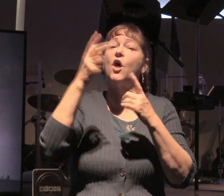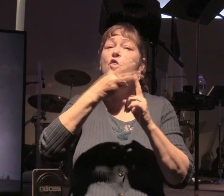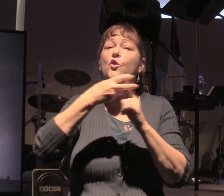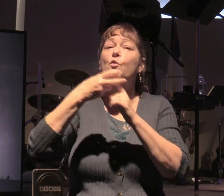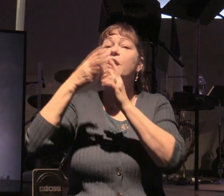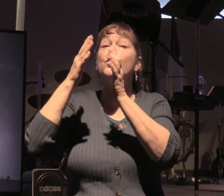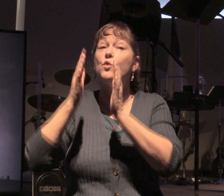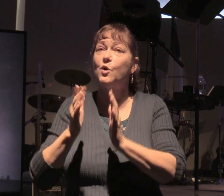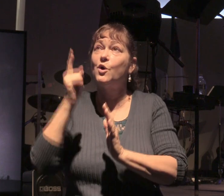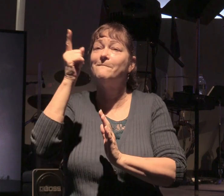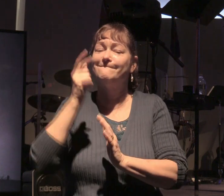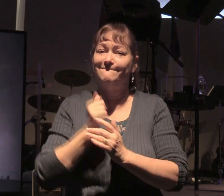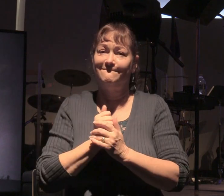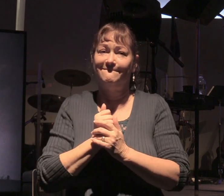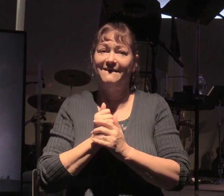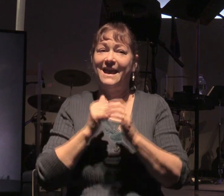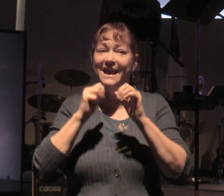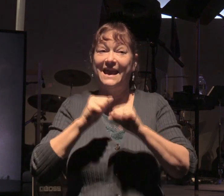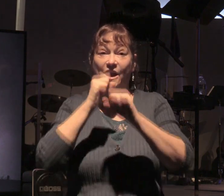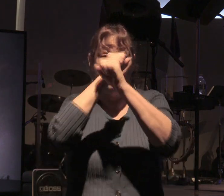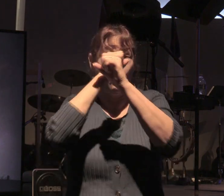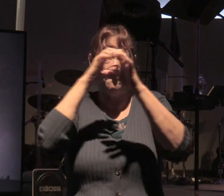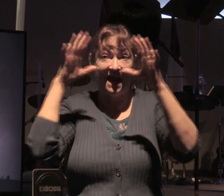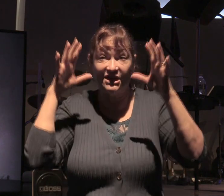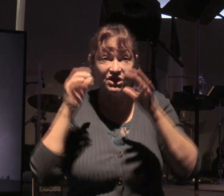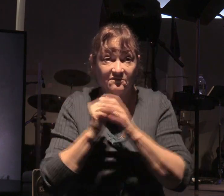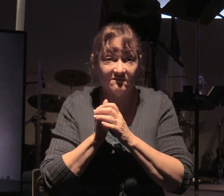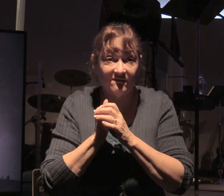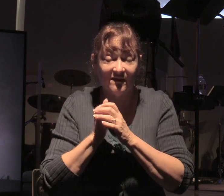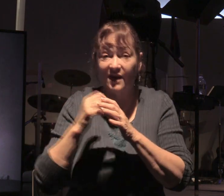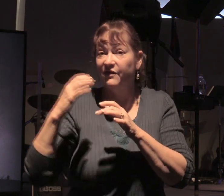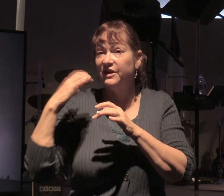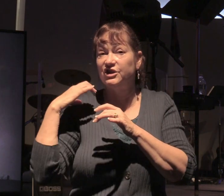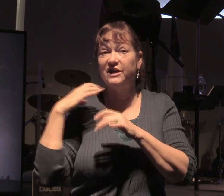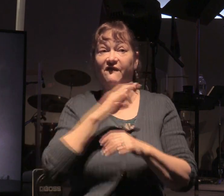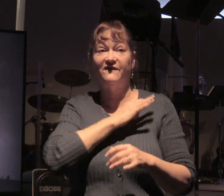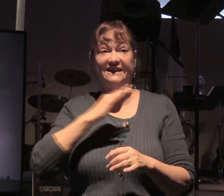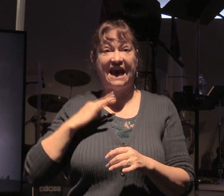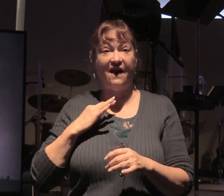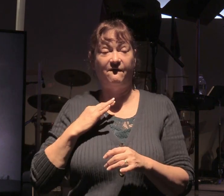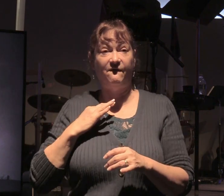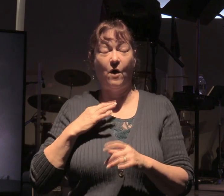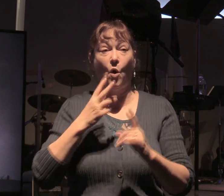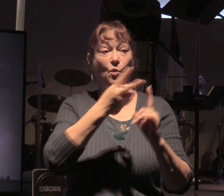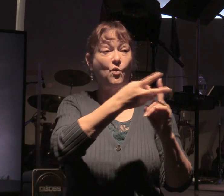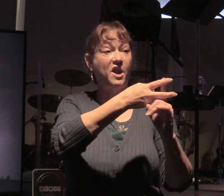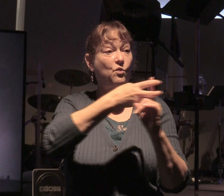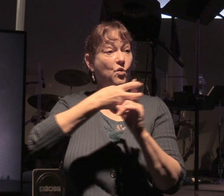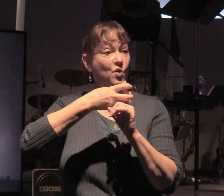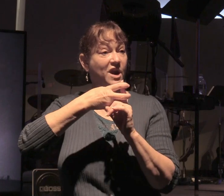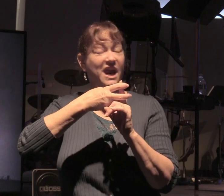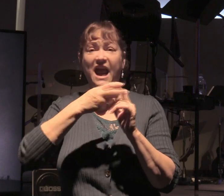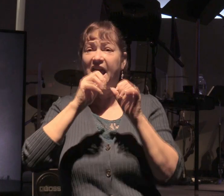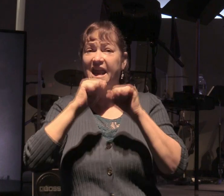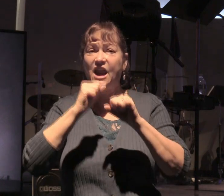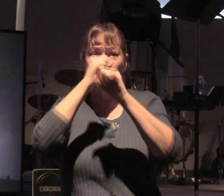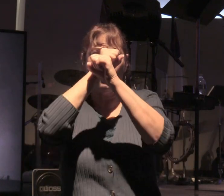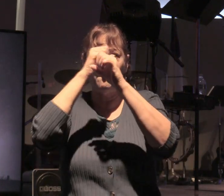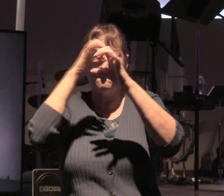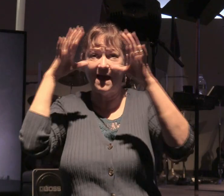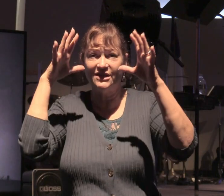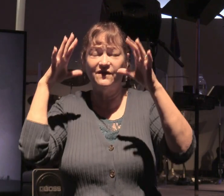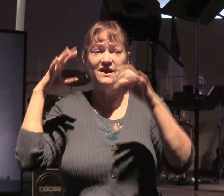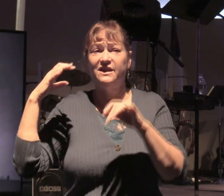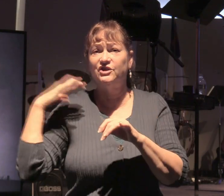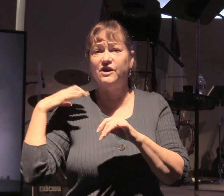recruiter. Can you imagine the chief of staff recruiting? Can you imagine